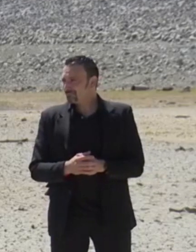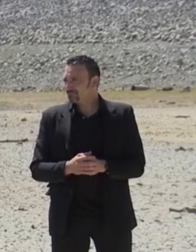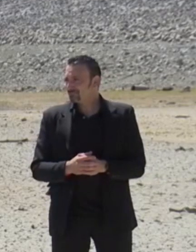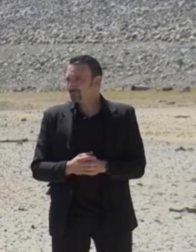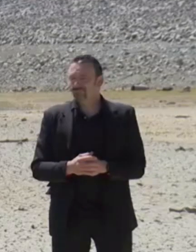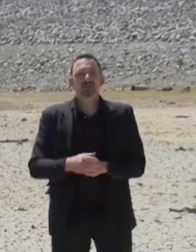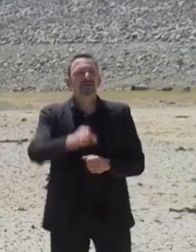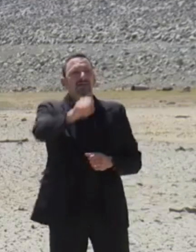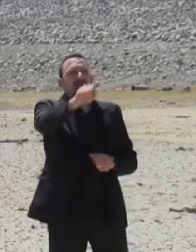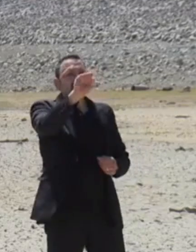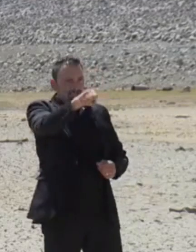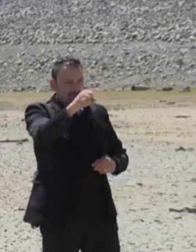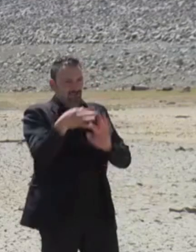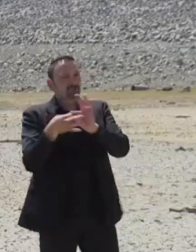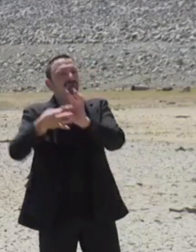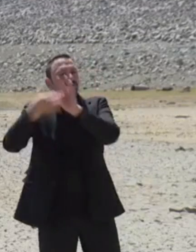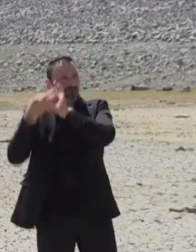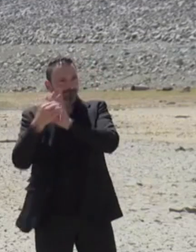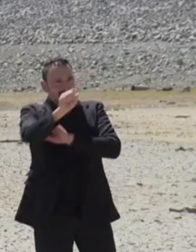Yes, it does. Apologies.